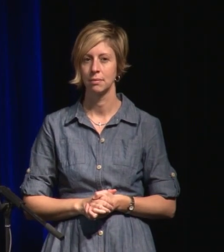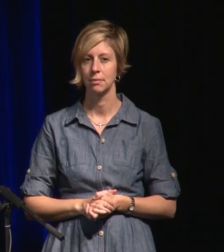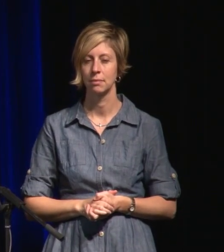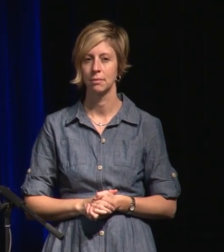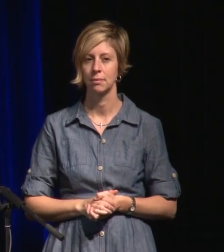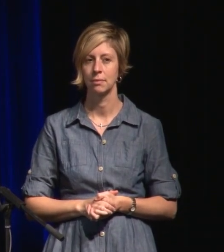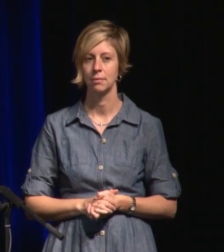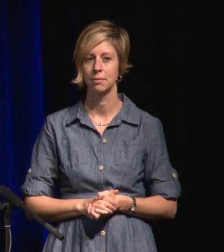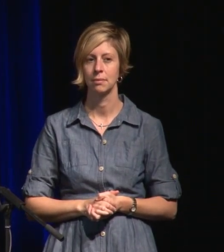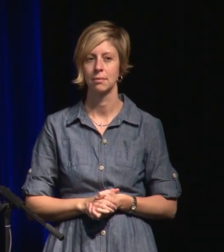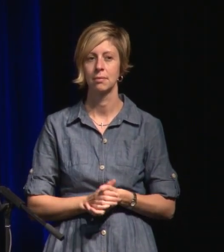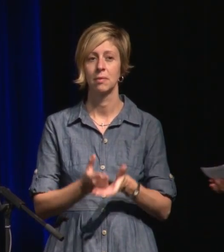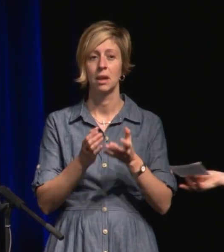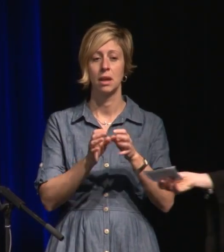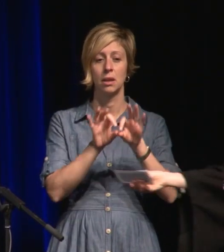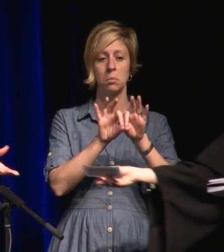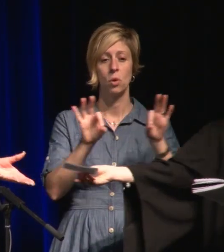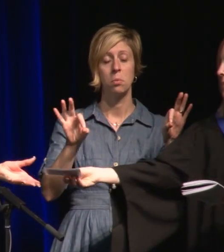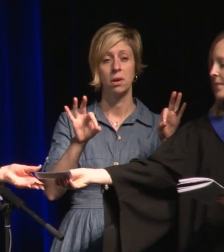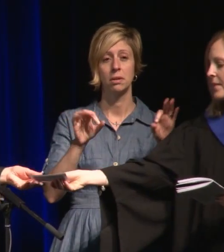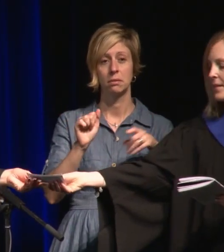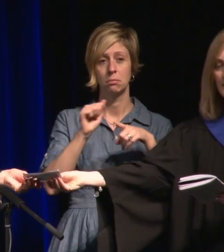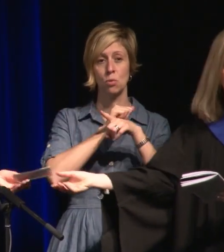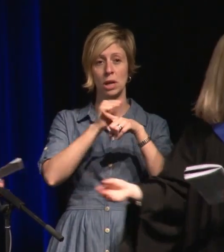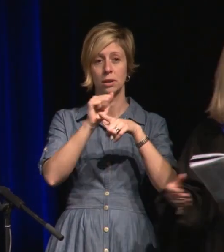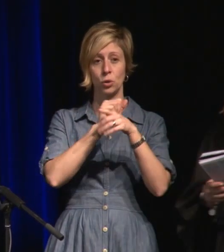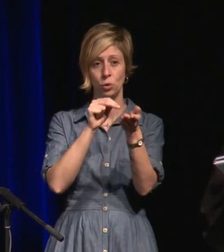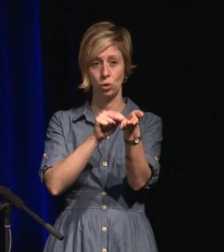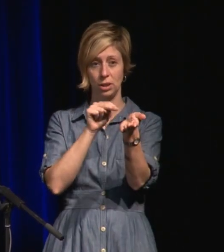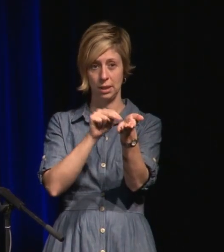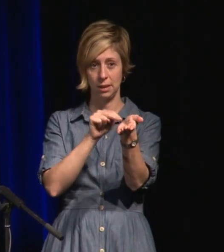For the Diploma in Practical Nursing.